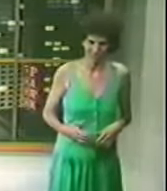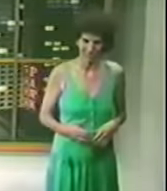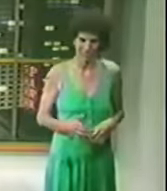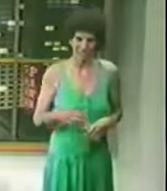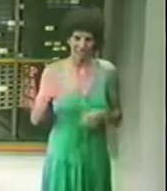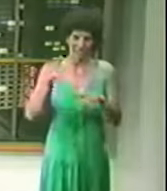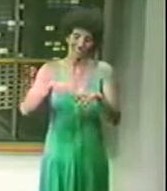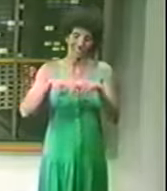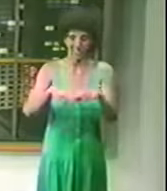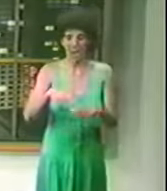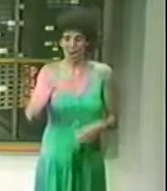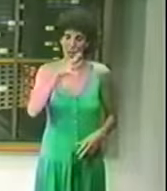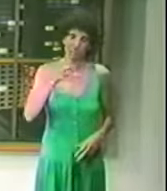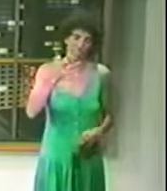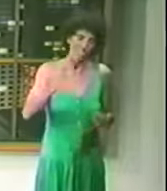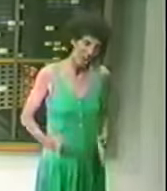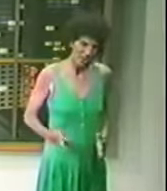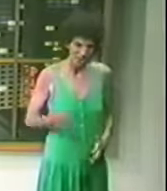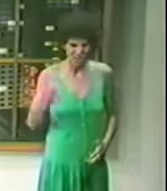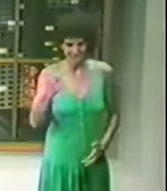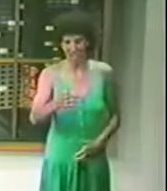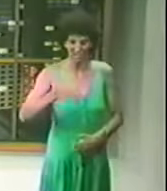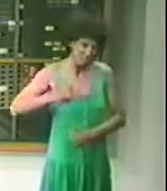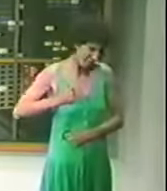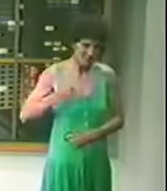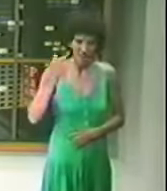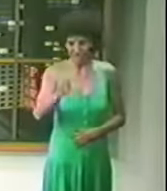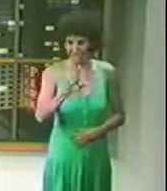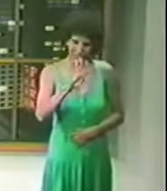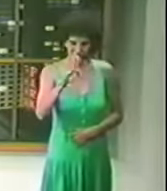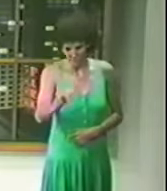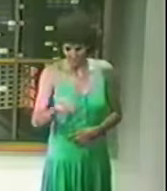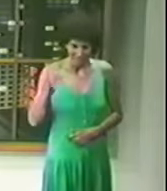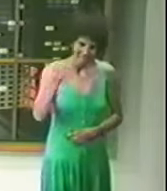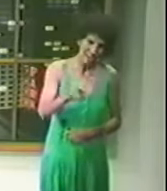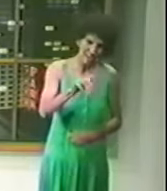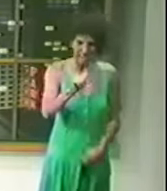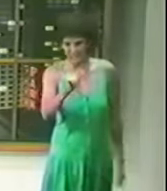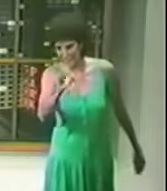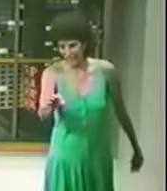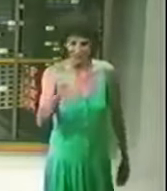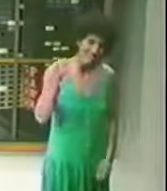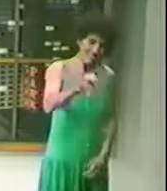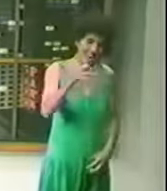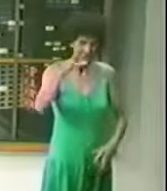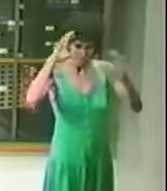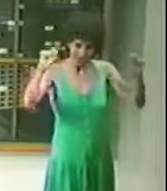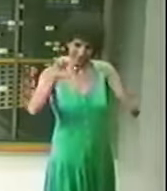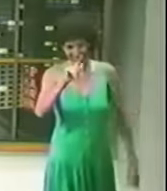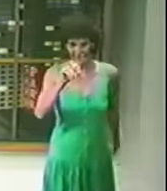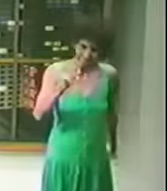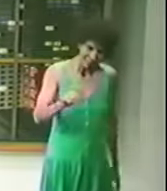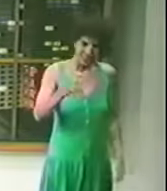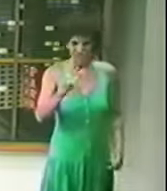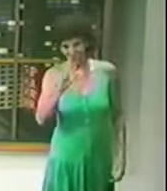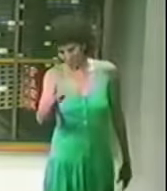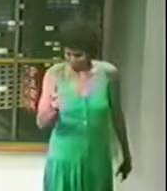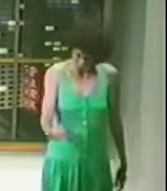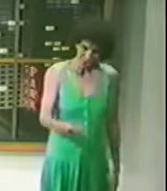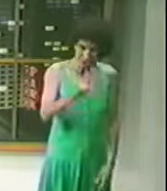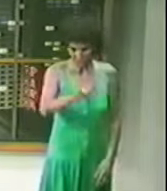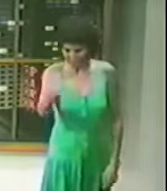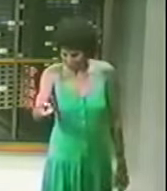motherfucker. Fuck the military, fuck the FBI, fuck the ATF, fuck President Clinton, fuck George Bush, fuck